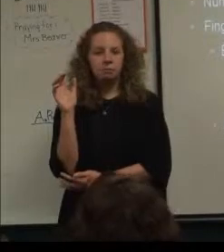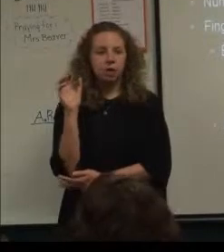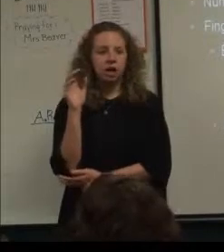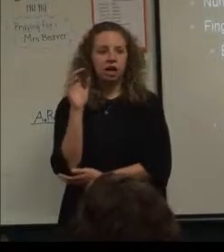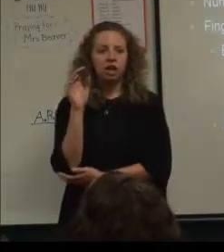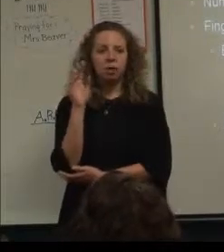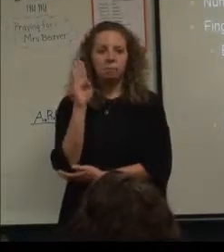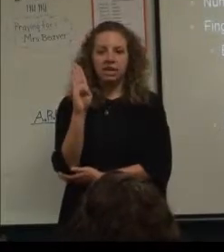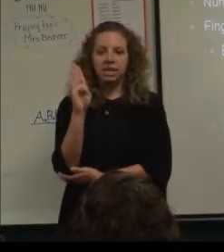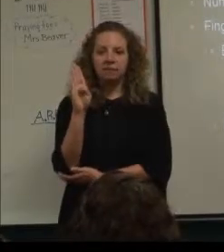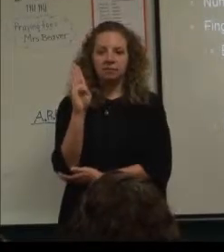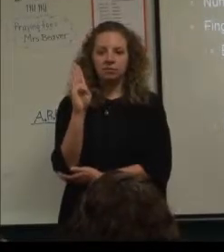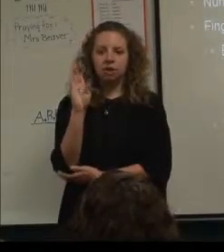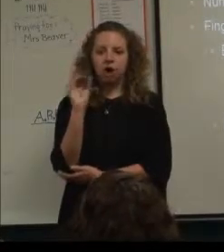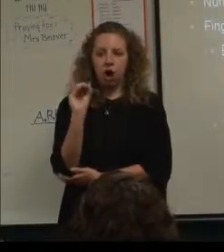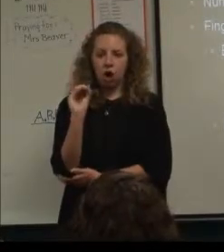book, I could go